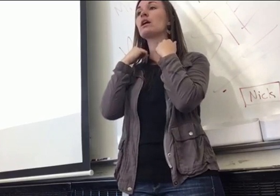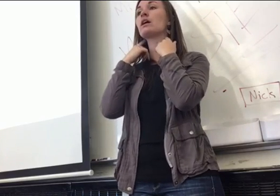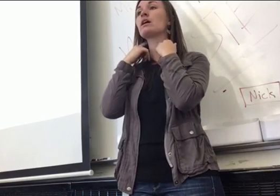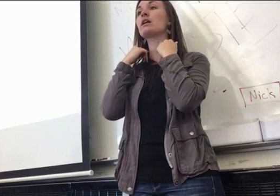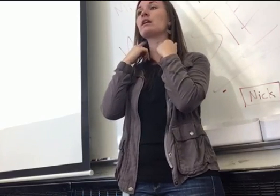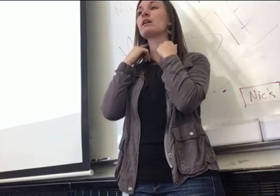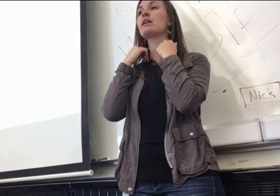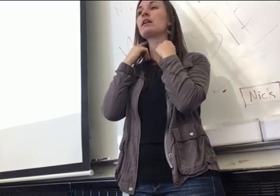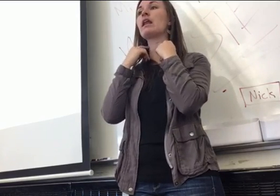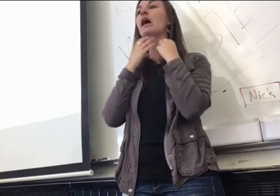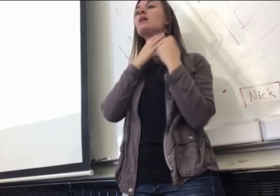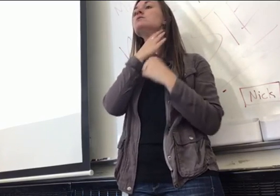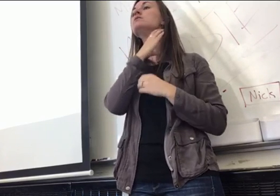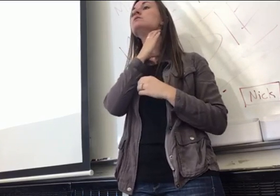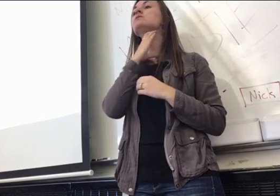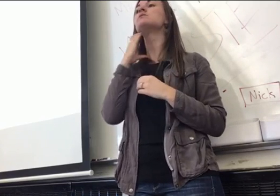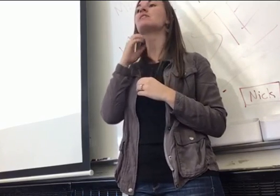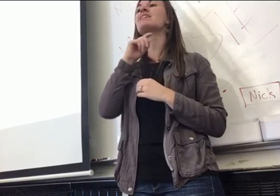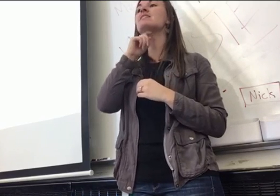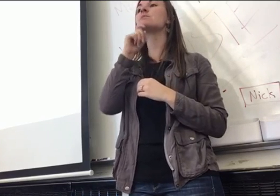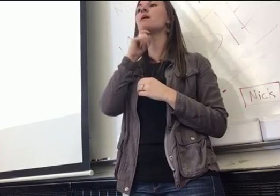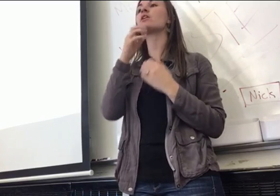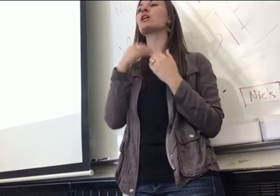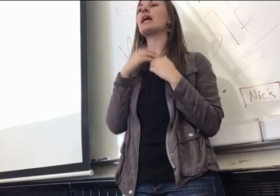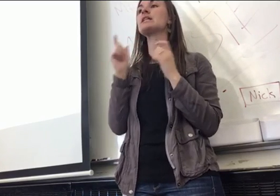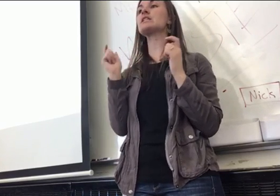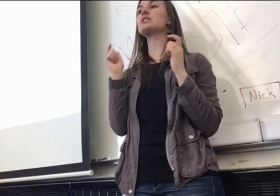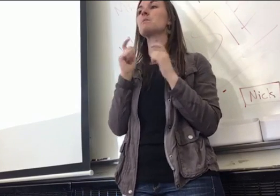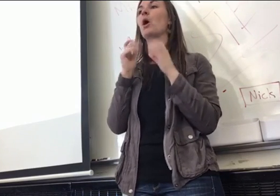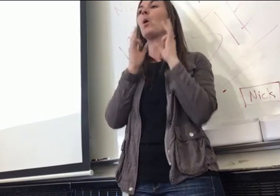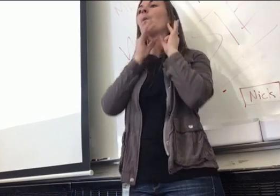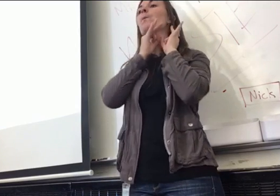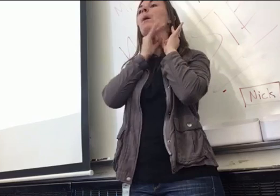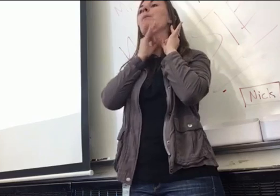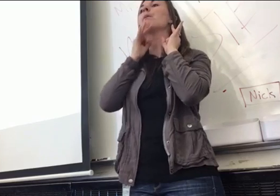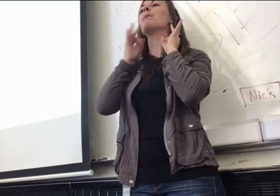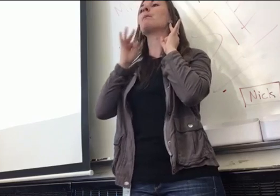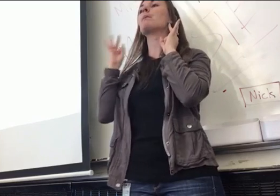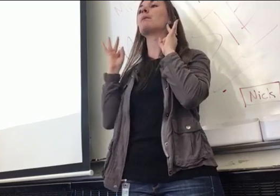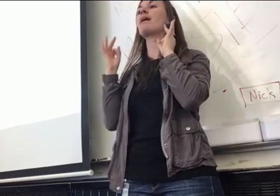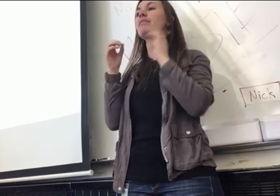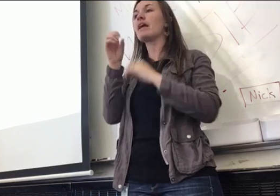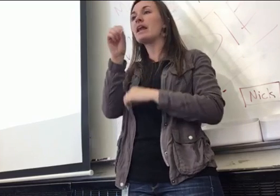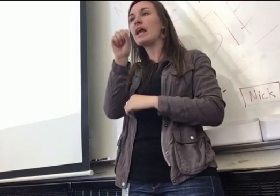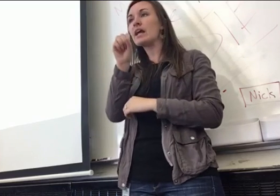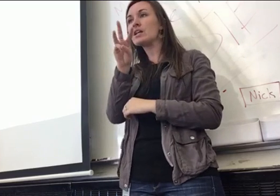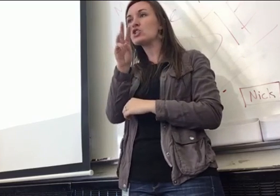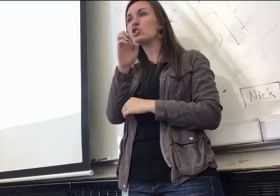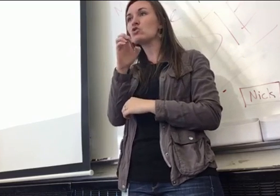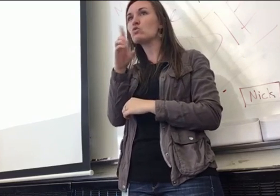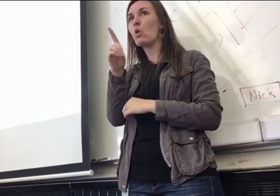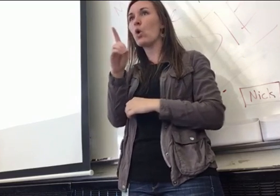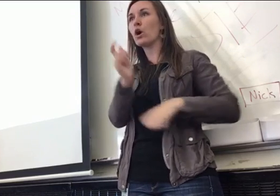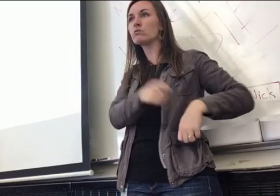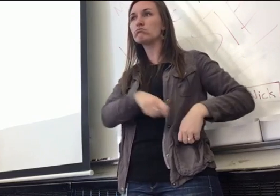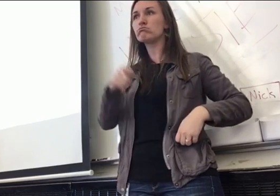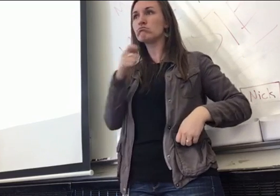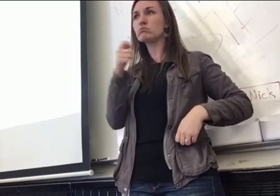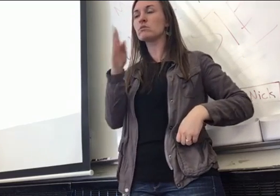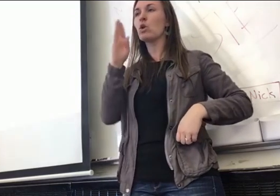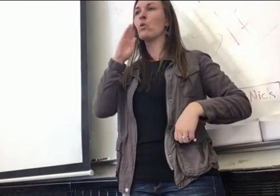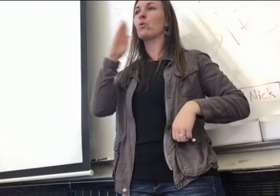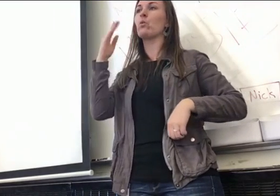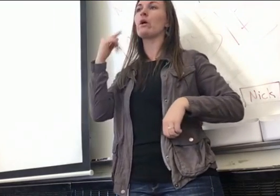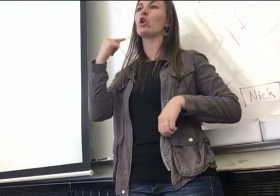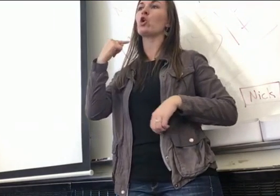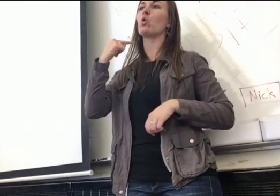is metal and has small little holes in it that these swords go into. The swords lay about 1 millimeter